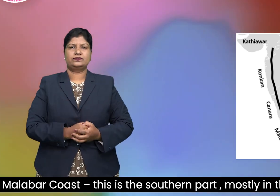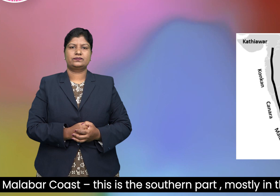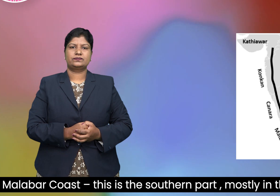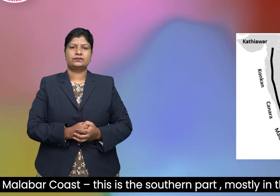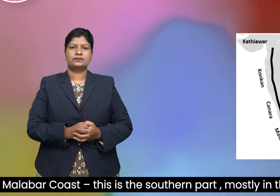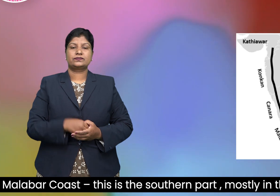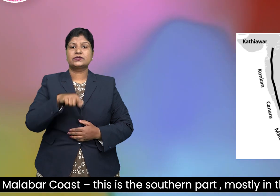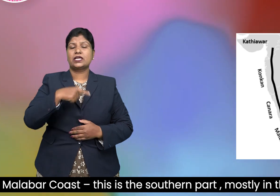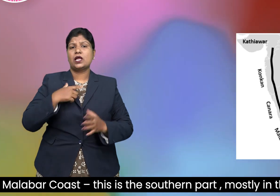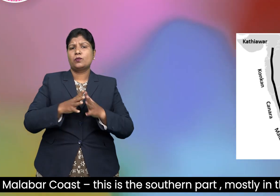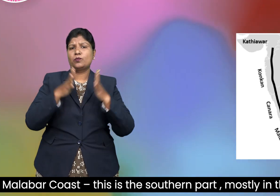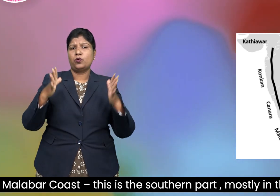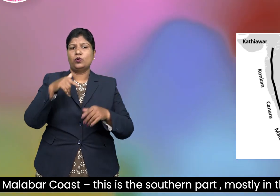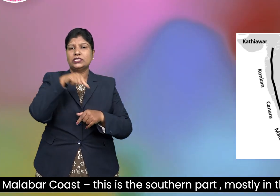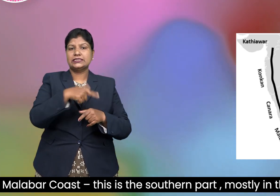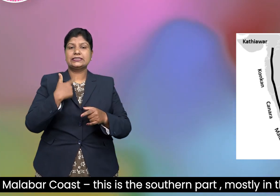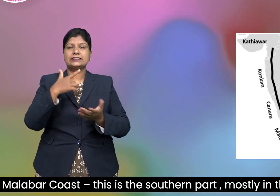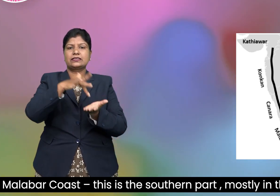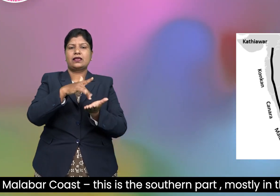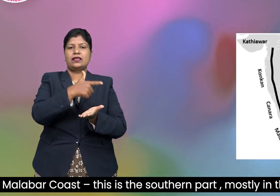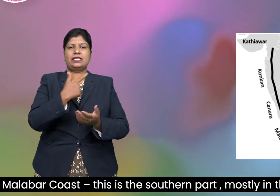mostly in state of Kerala